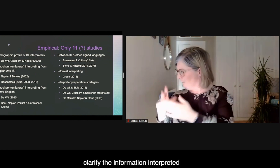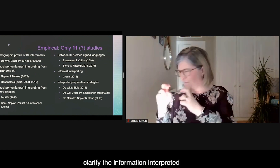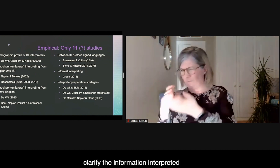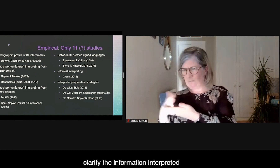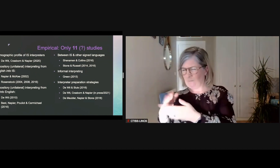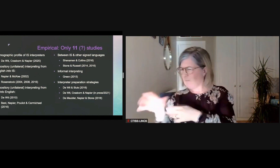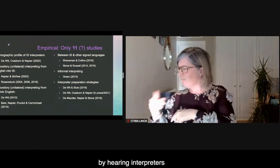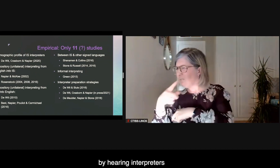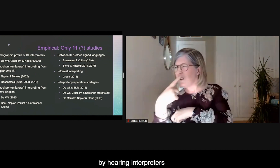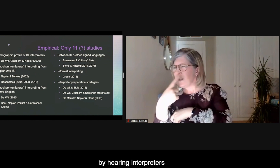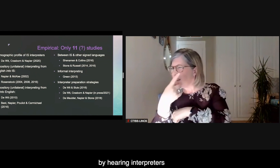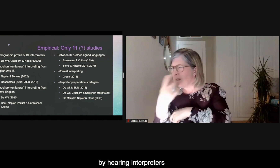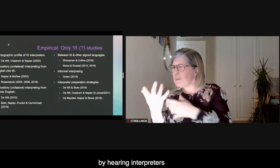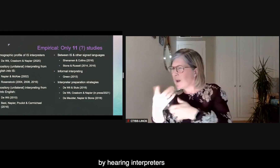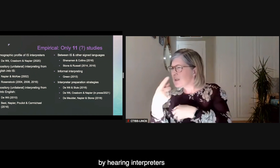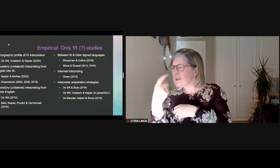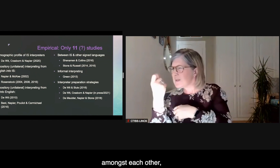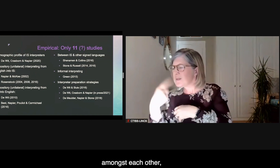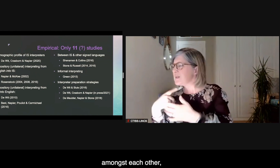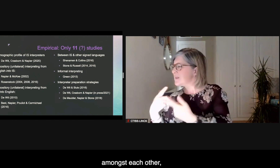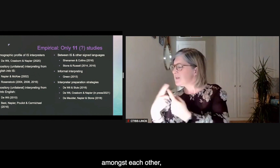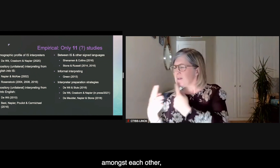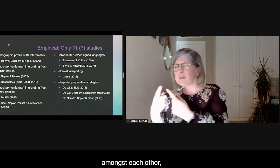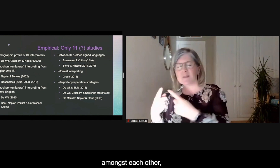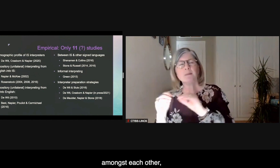interpreters amongst each other, aka informal interpreting.